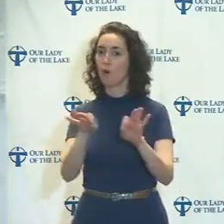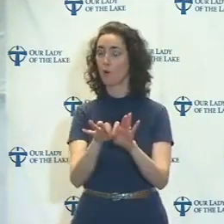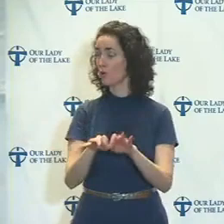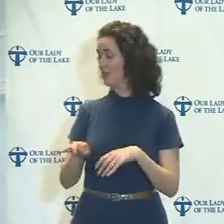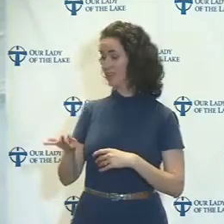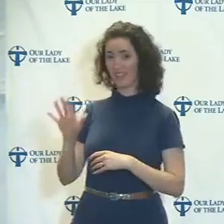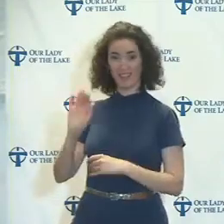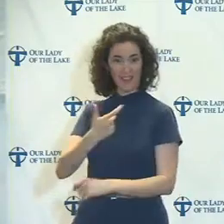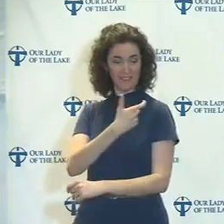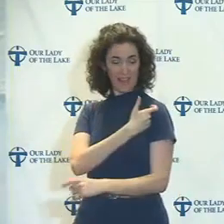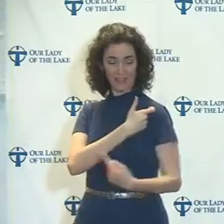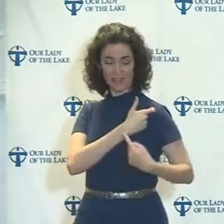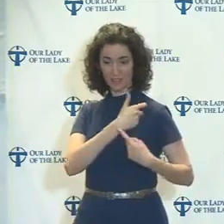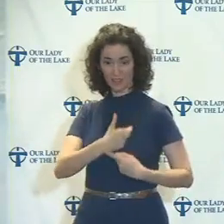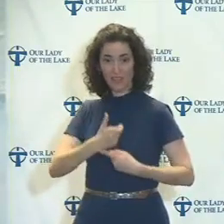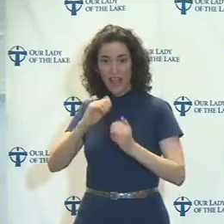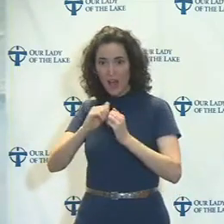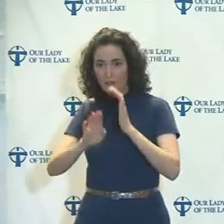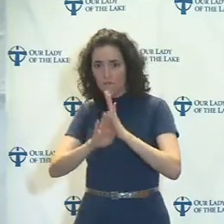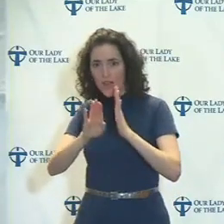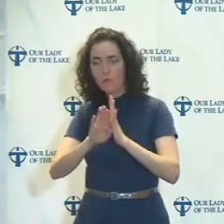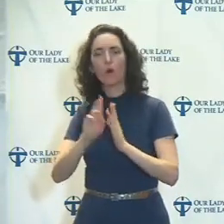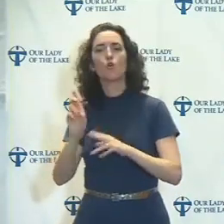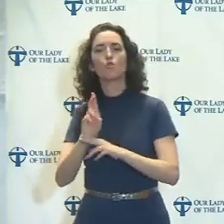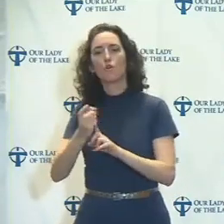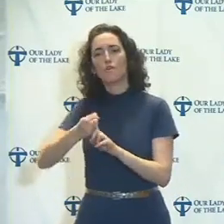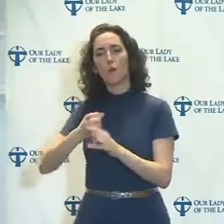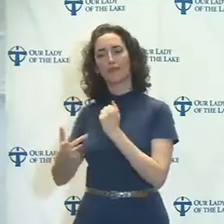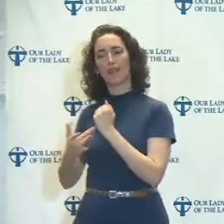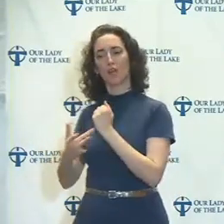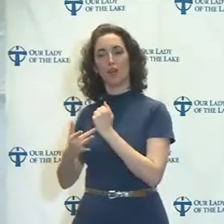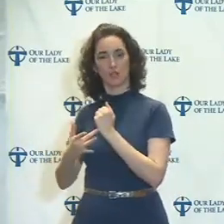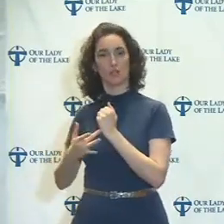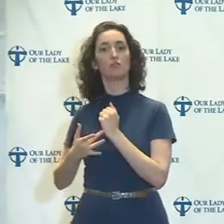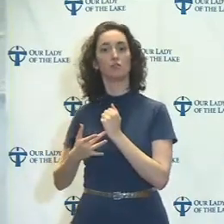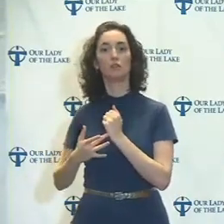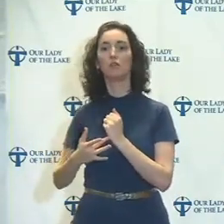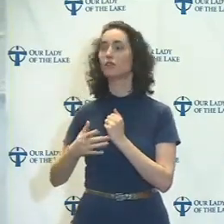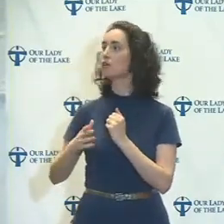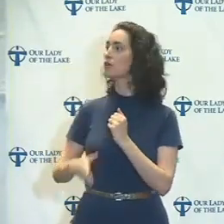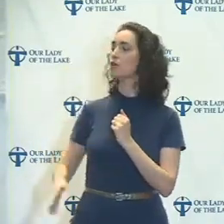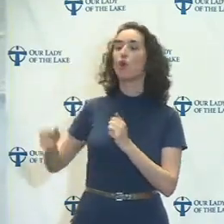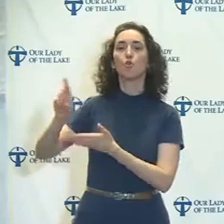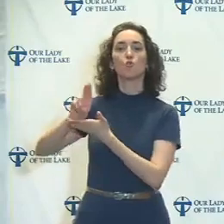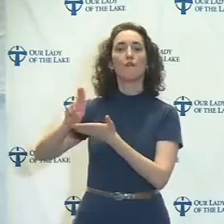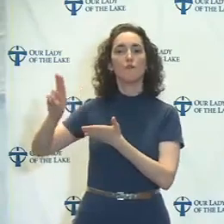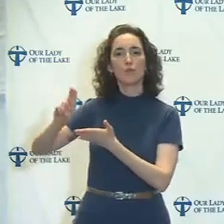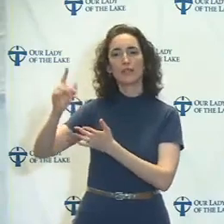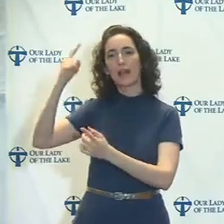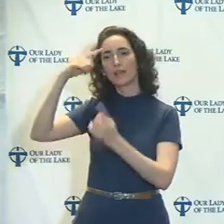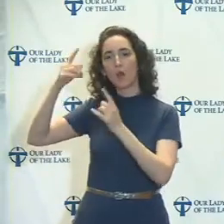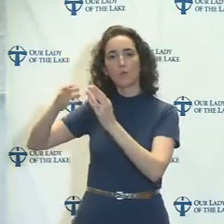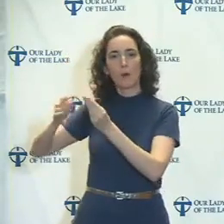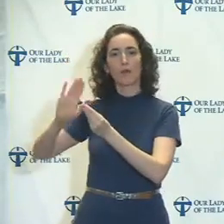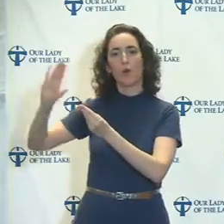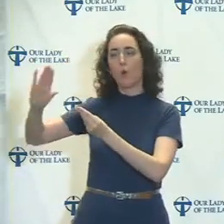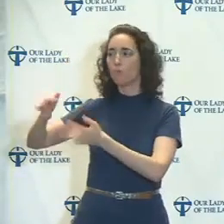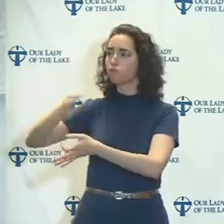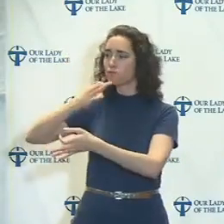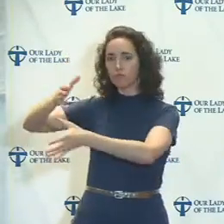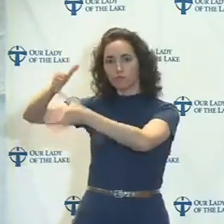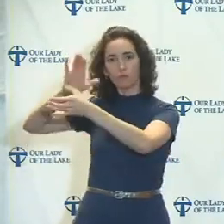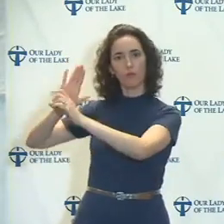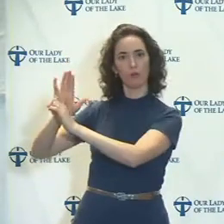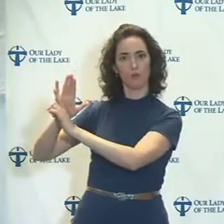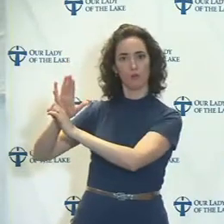used to develop these vaccines was developed using university intellectual property and expertise, not unlike the kind